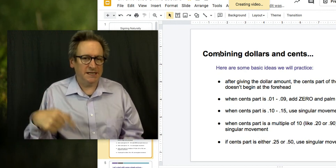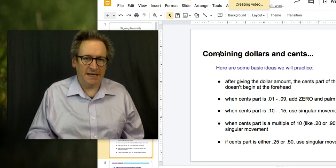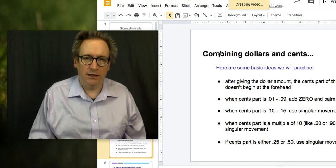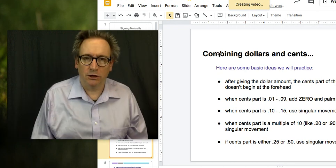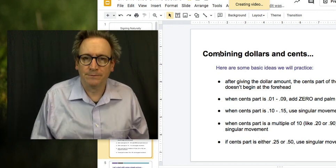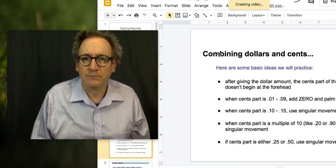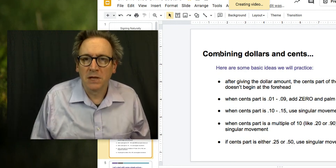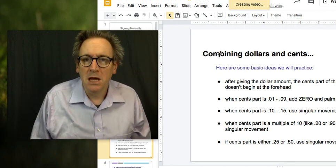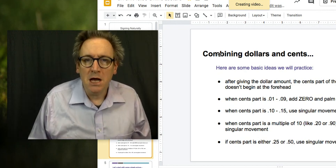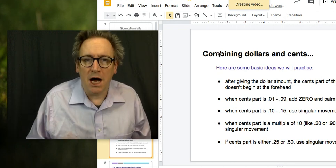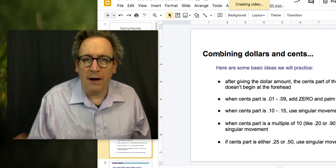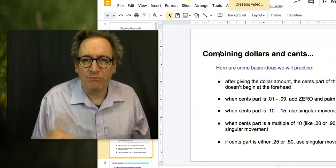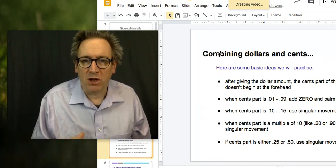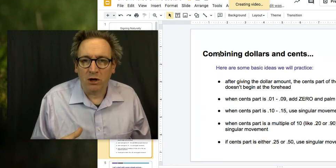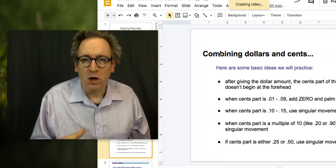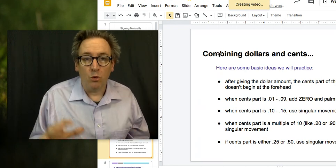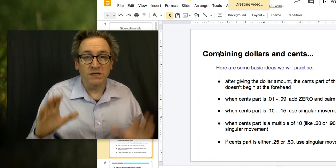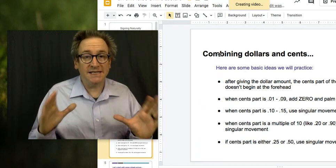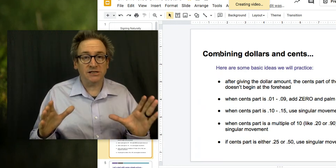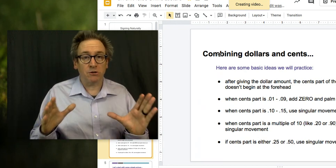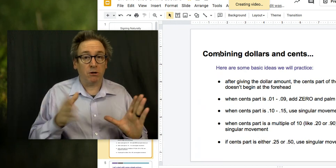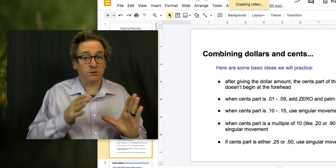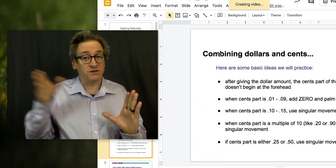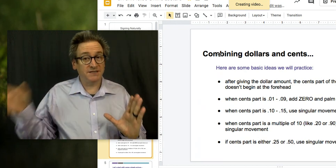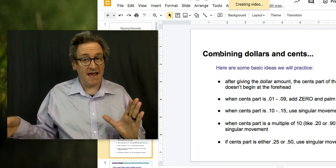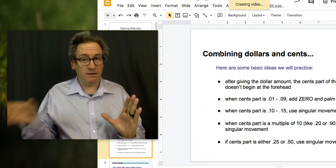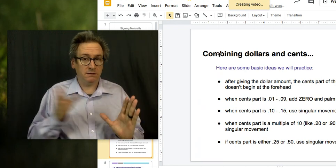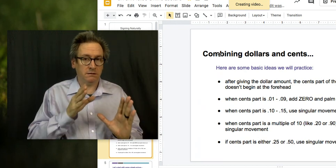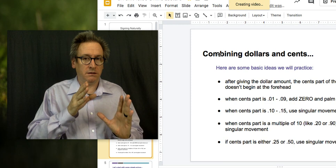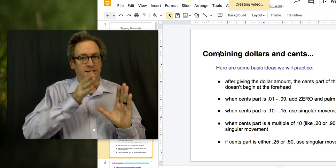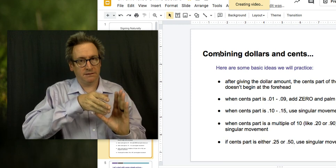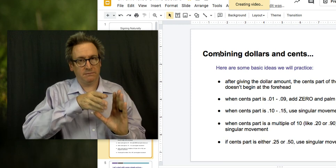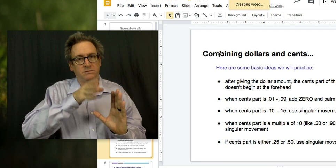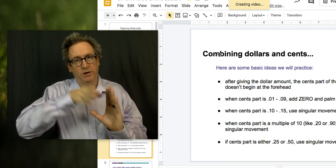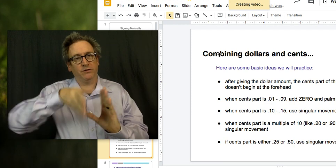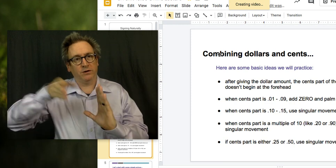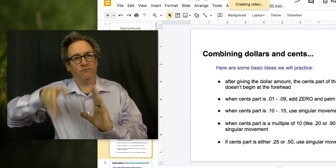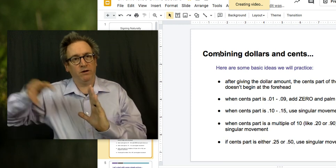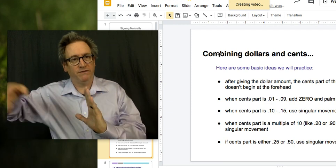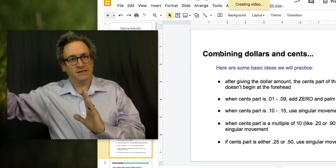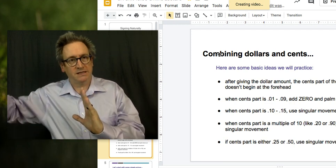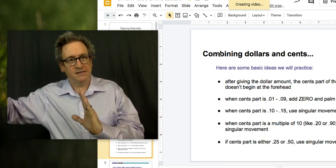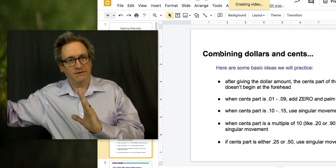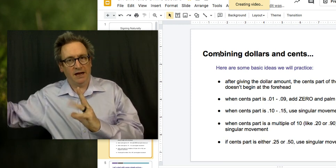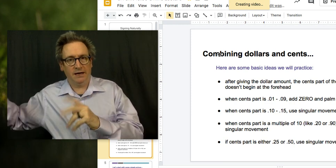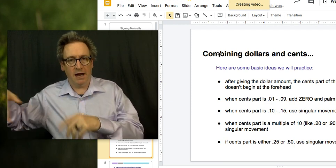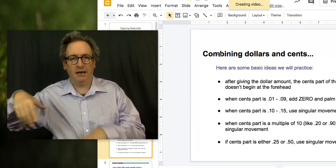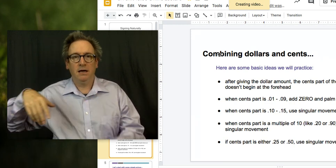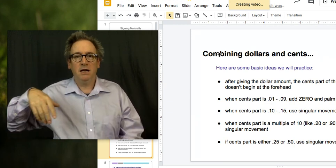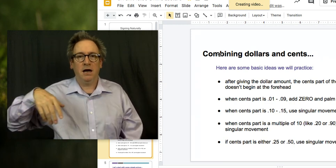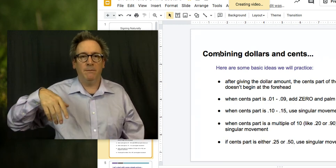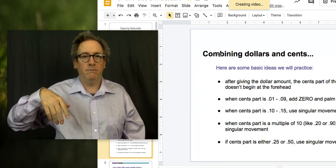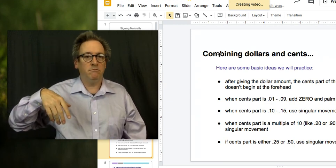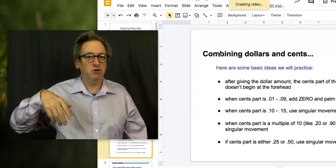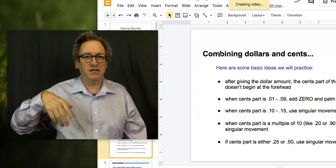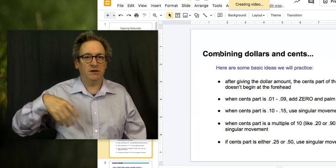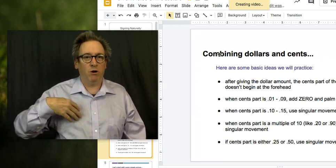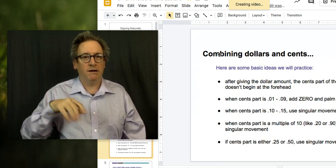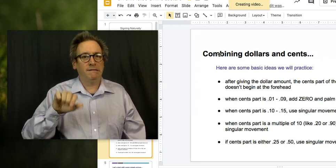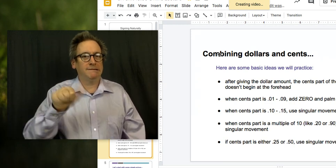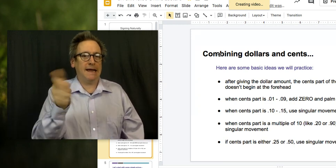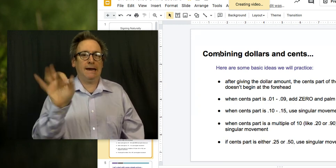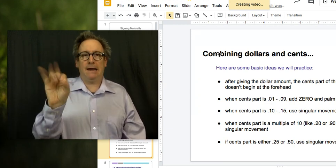a singular. When cents are multiples of 10, like 20, 30, 40, 50, 60, 70, 80, 90, you just